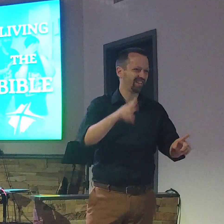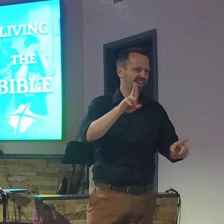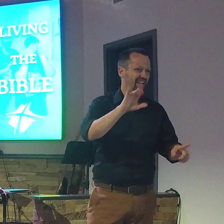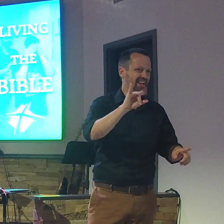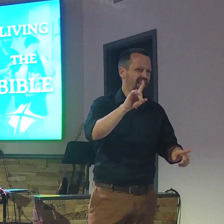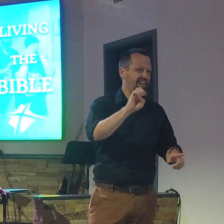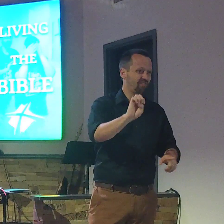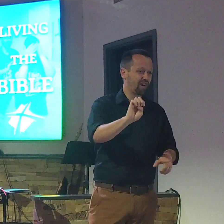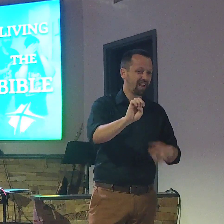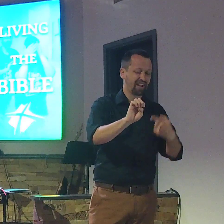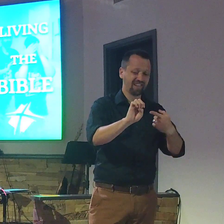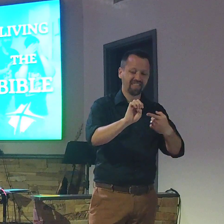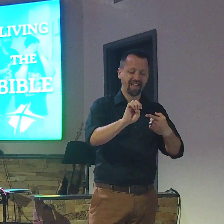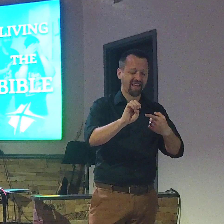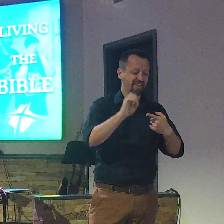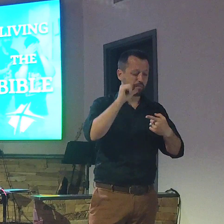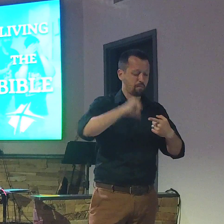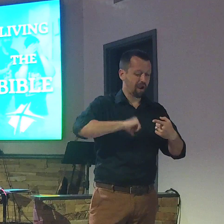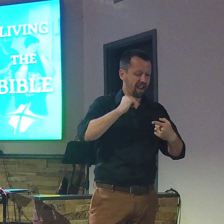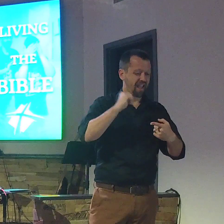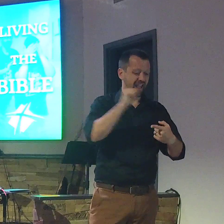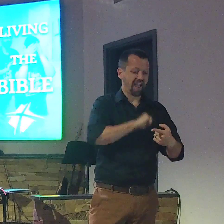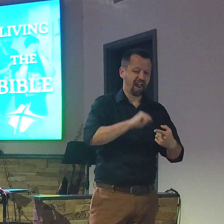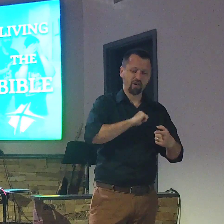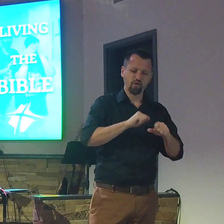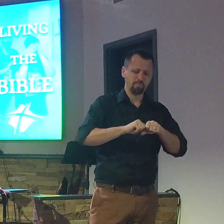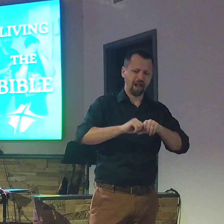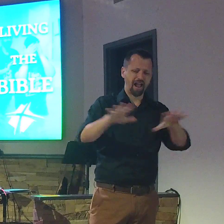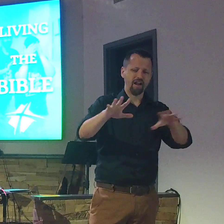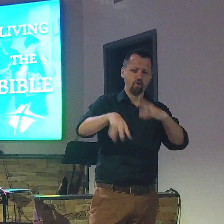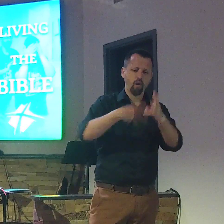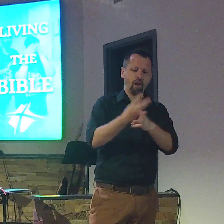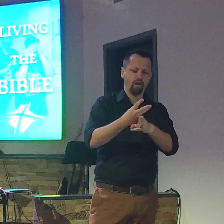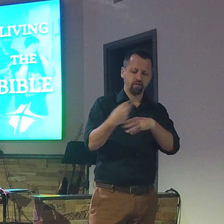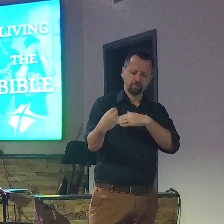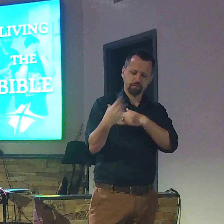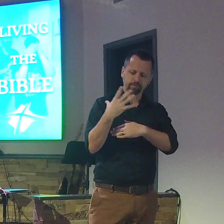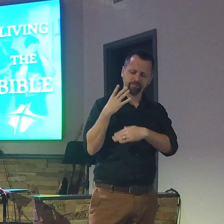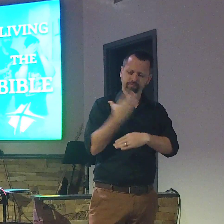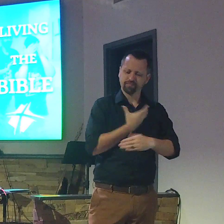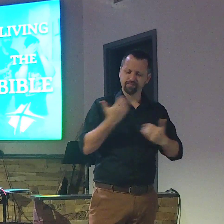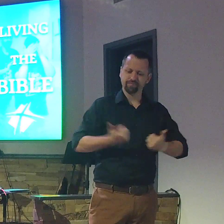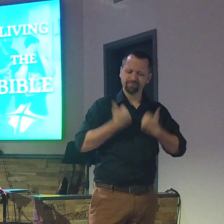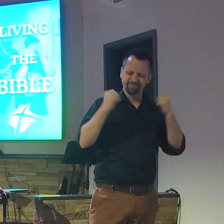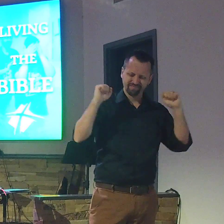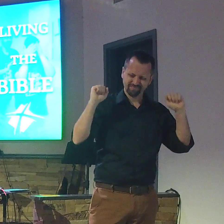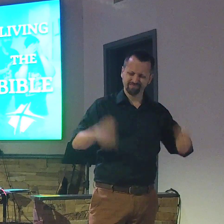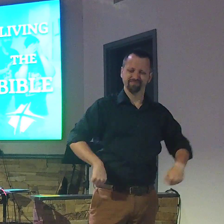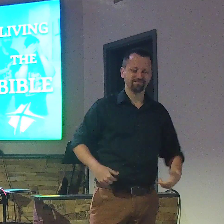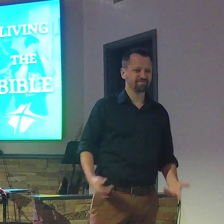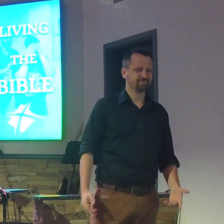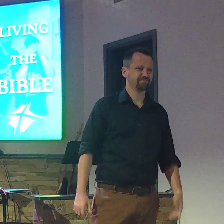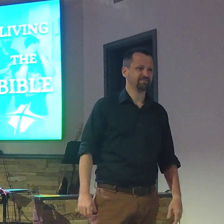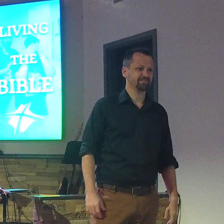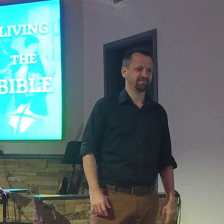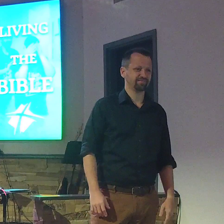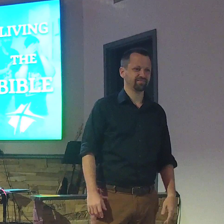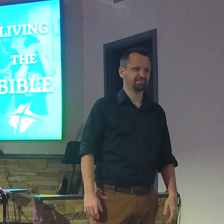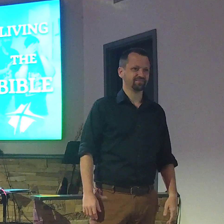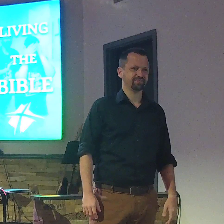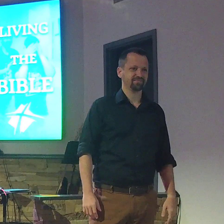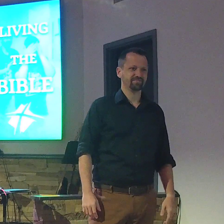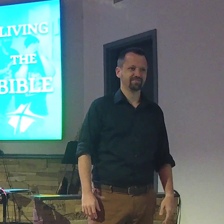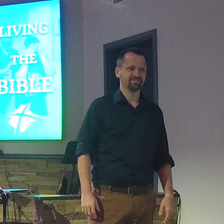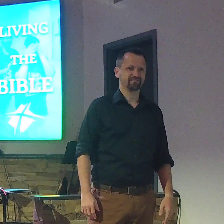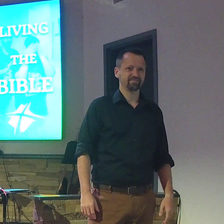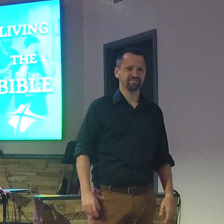can infiltrate our lives. So we've got to be careful, because when we think about pride and what it has caused, even in the